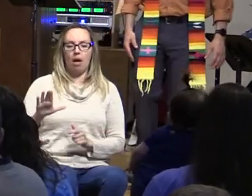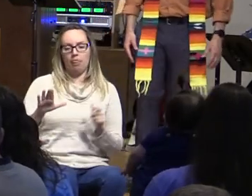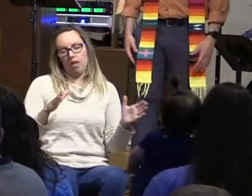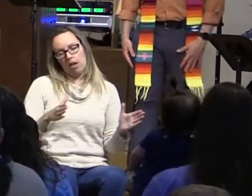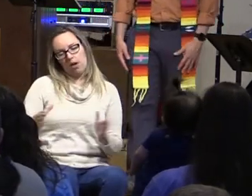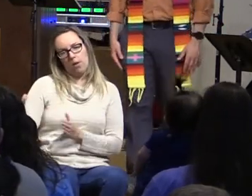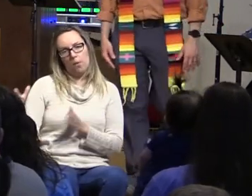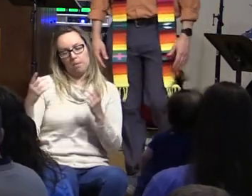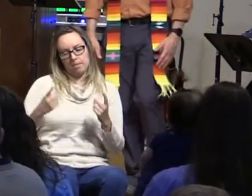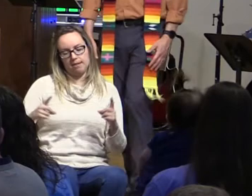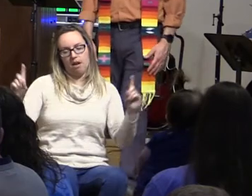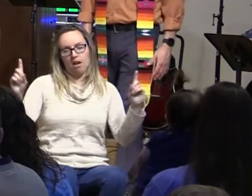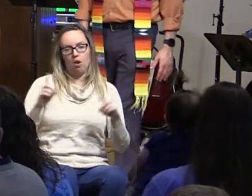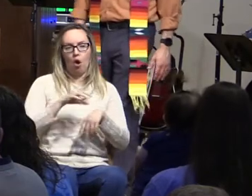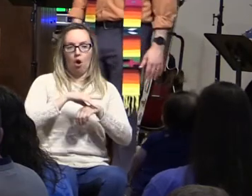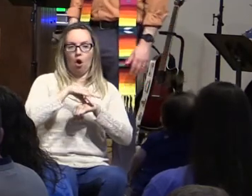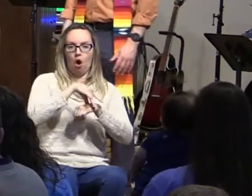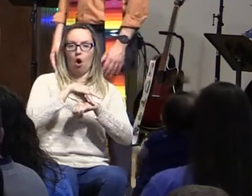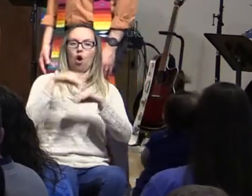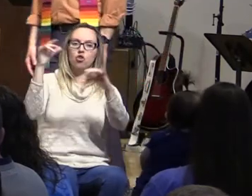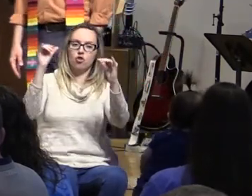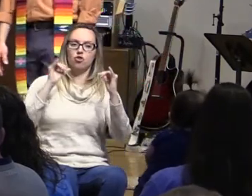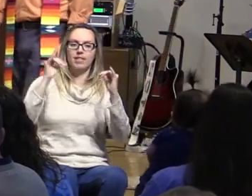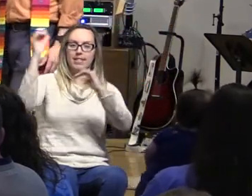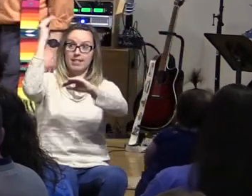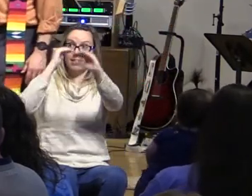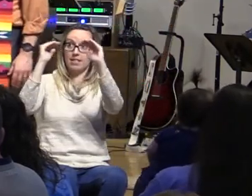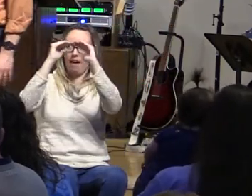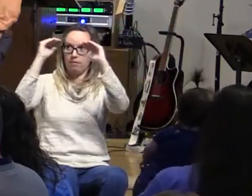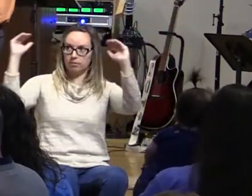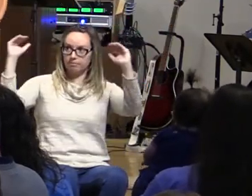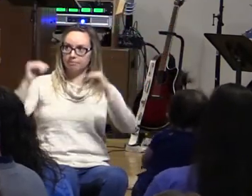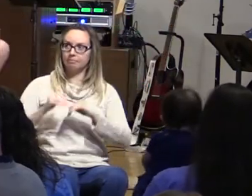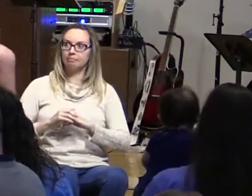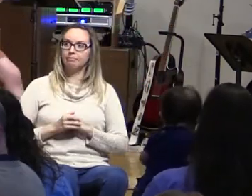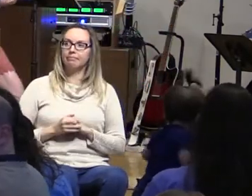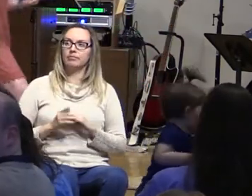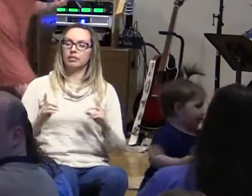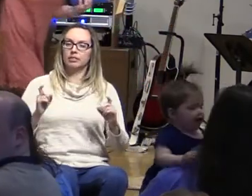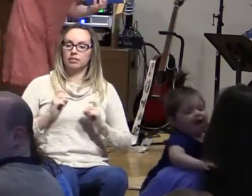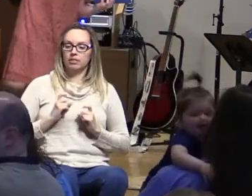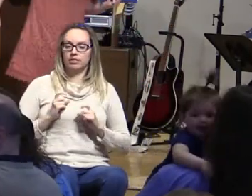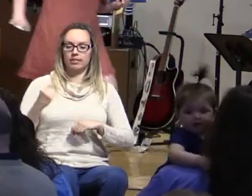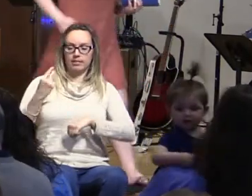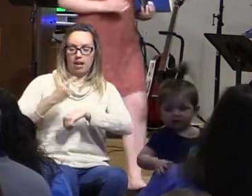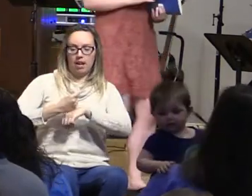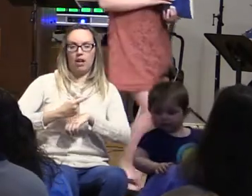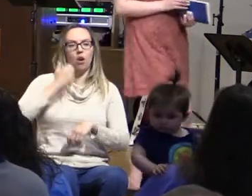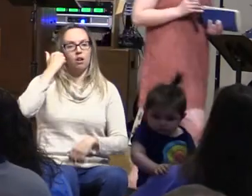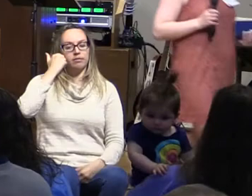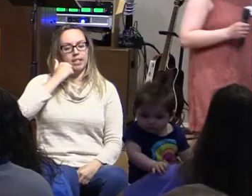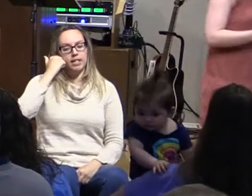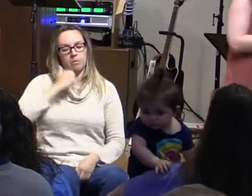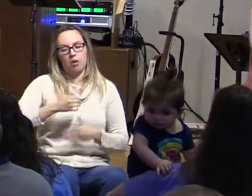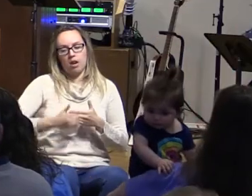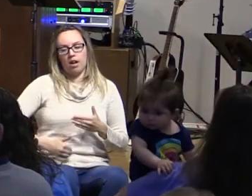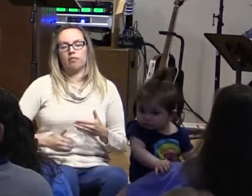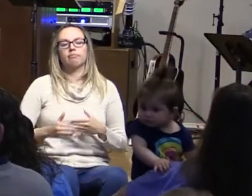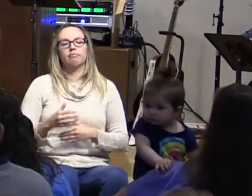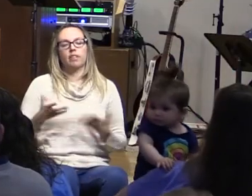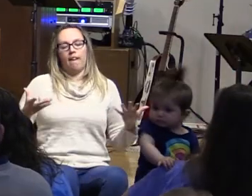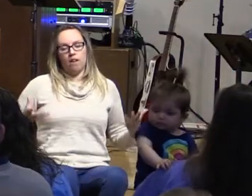come, thy will be done, on earth as it is in heaven. Give us this day our daily bread.